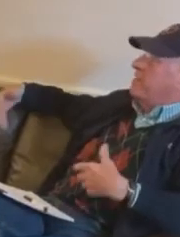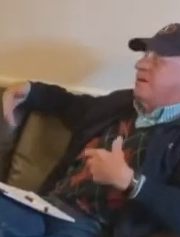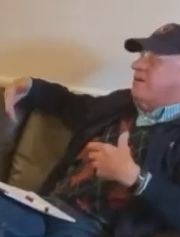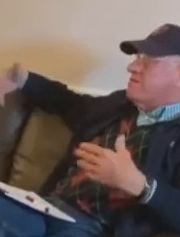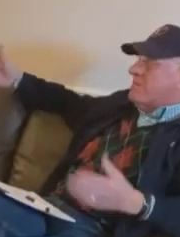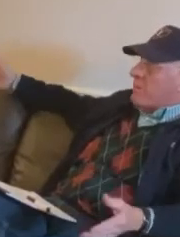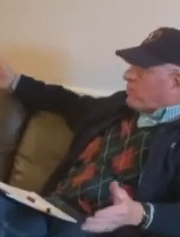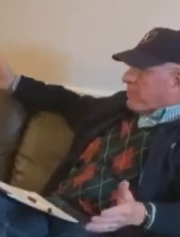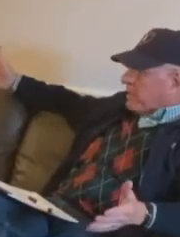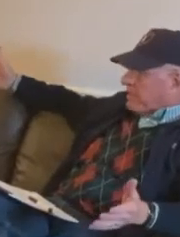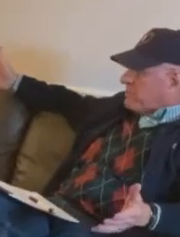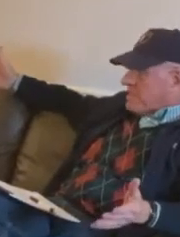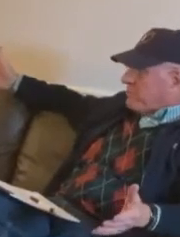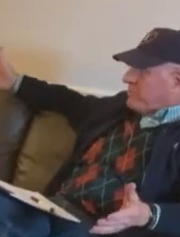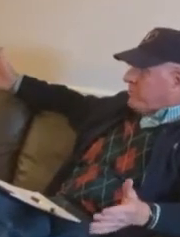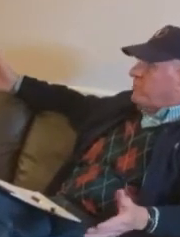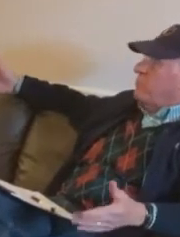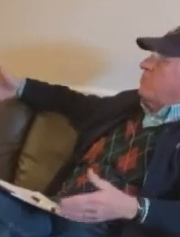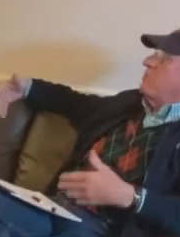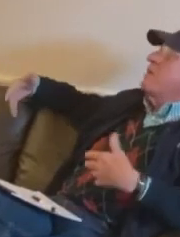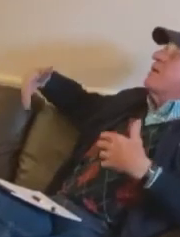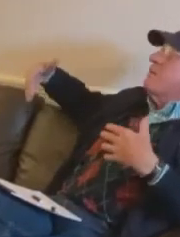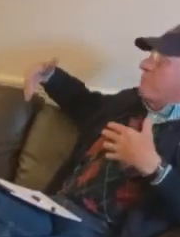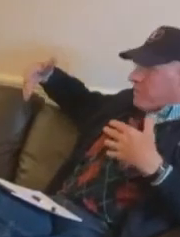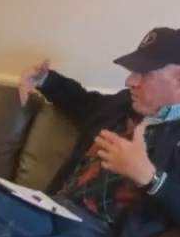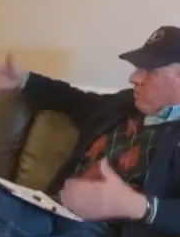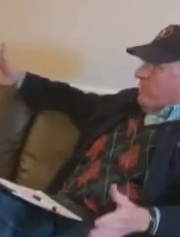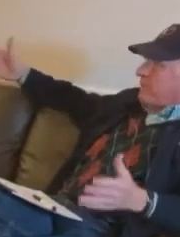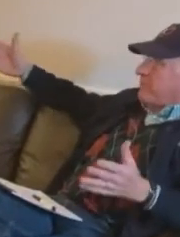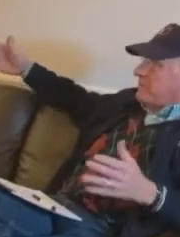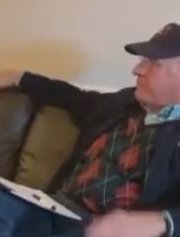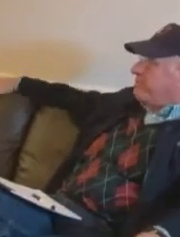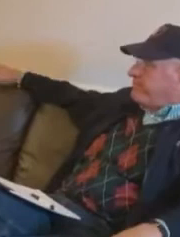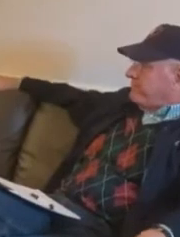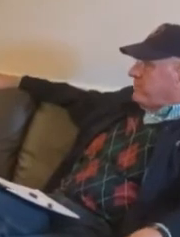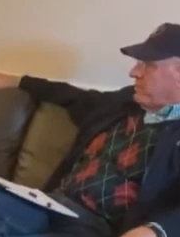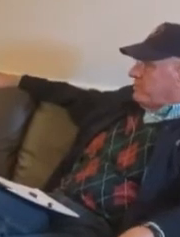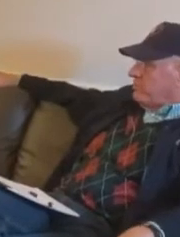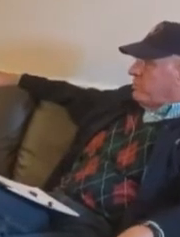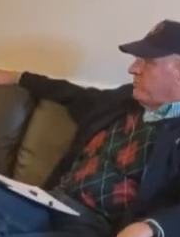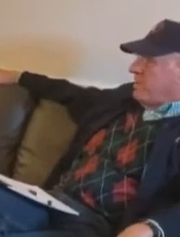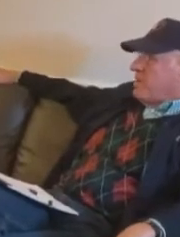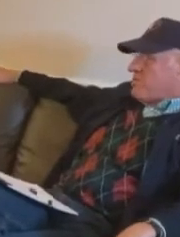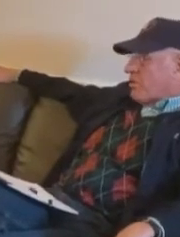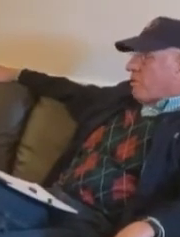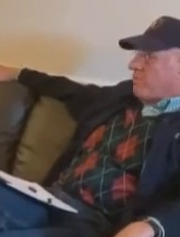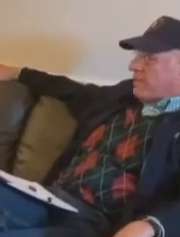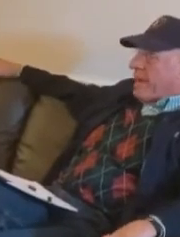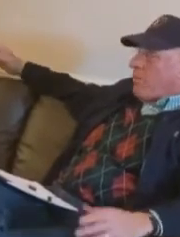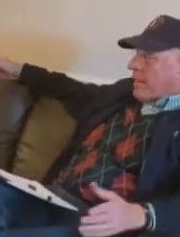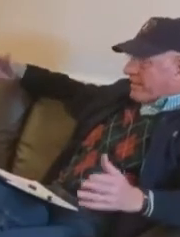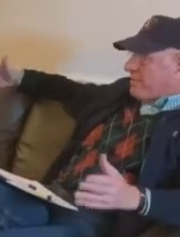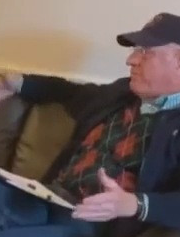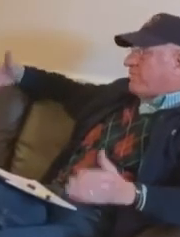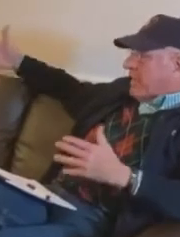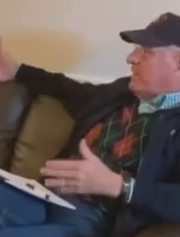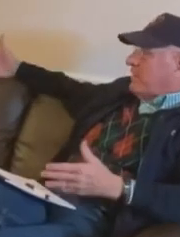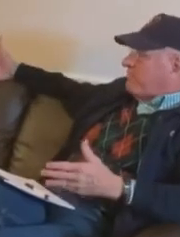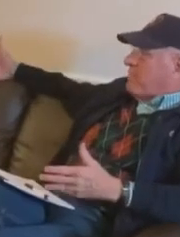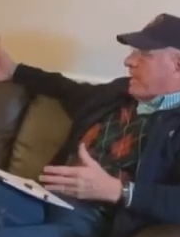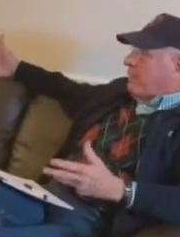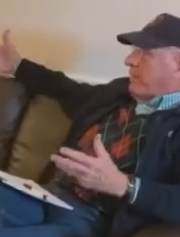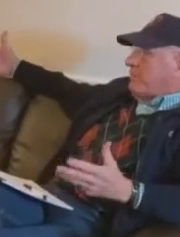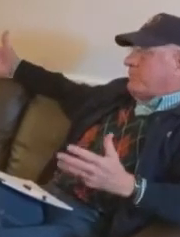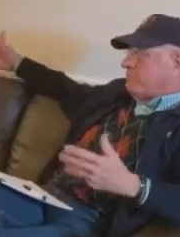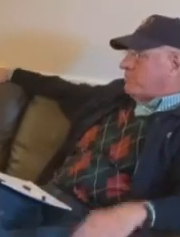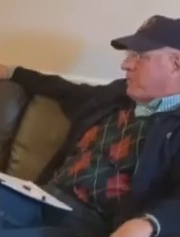age to get in. Some of them were barely even 17 years old, but they wanted to, you know, serve. So in that way, I did feel